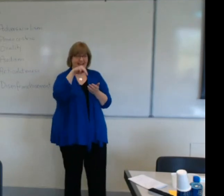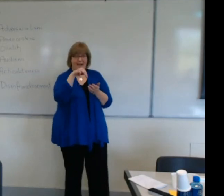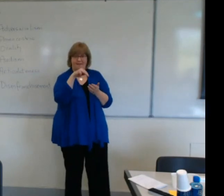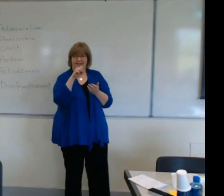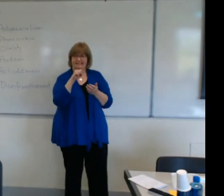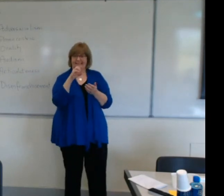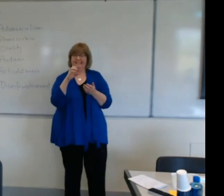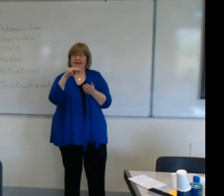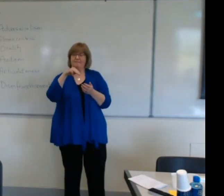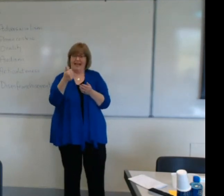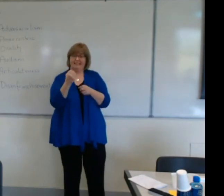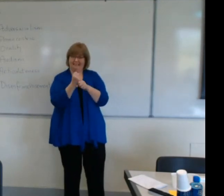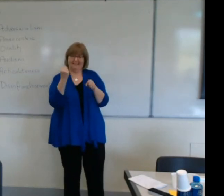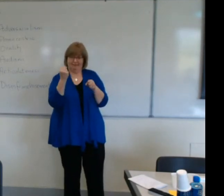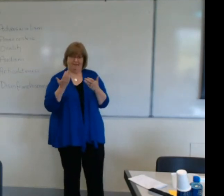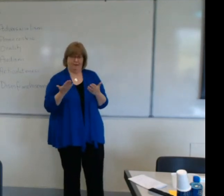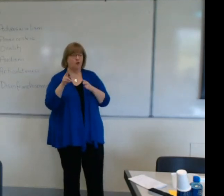At the moment, I'm currently studying my master's degree